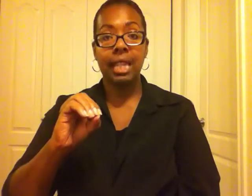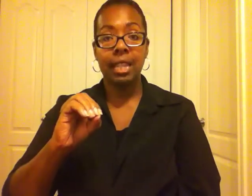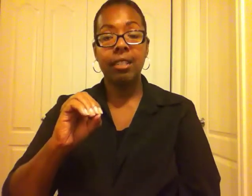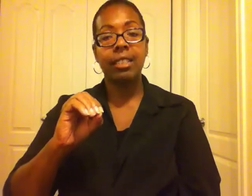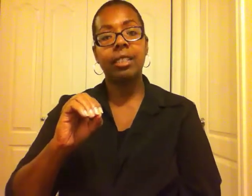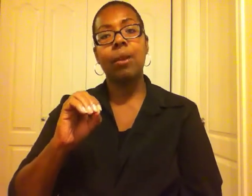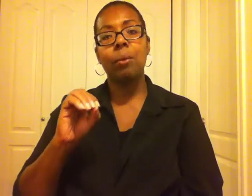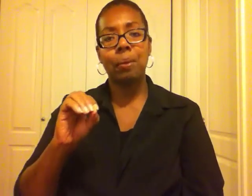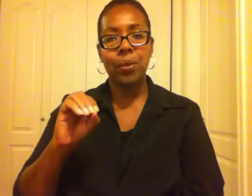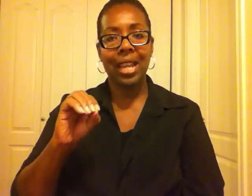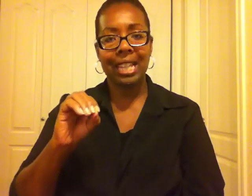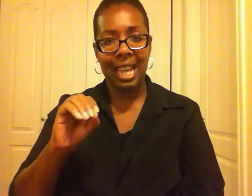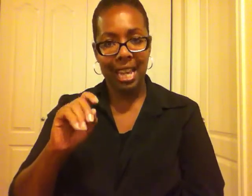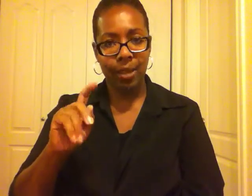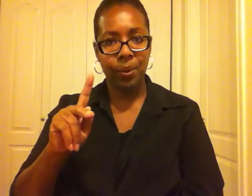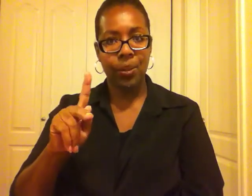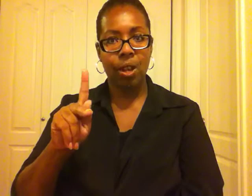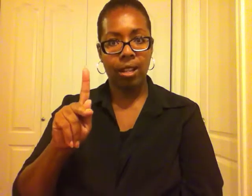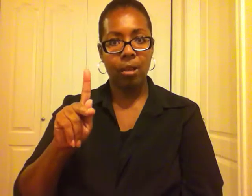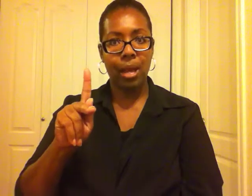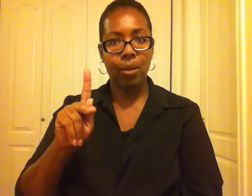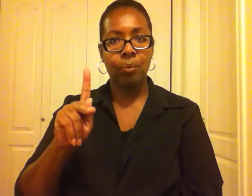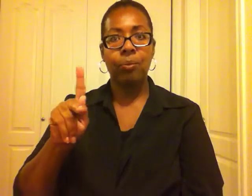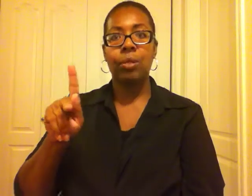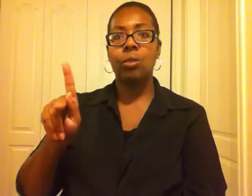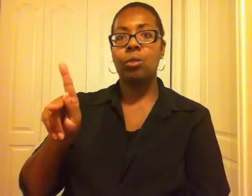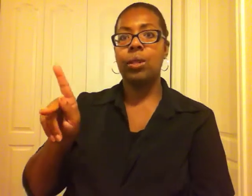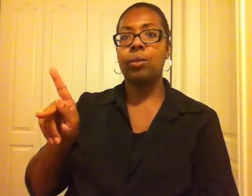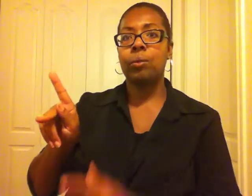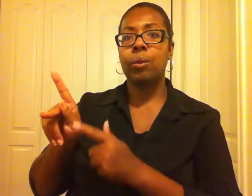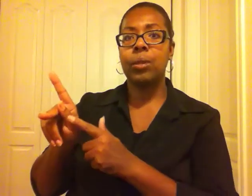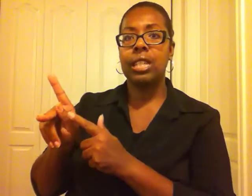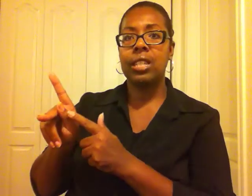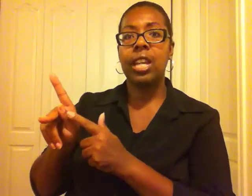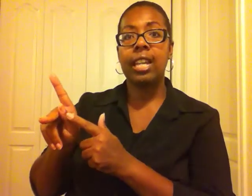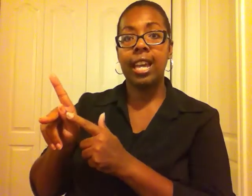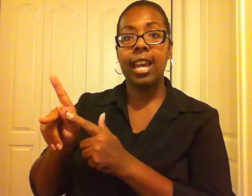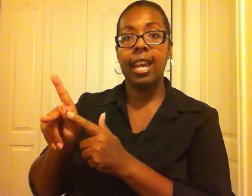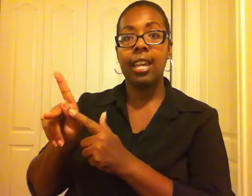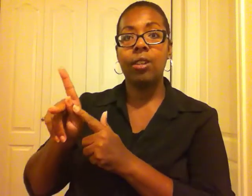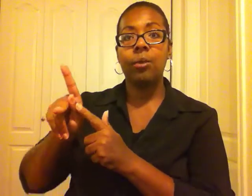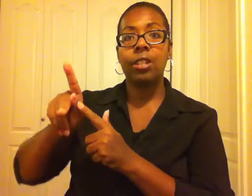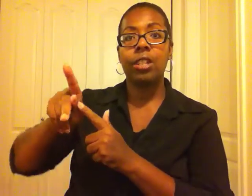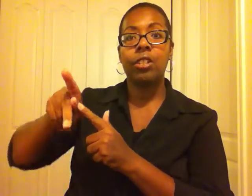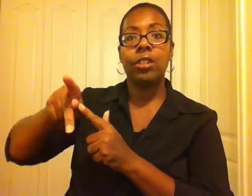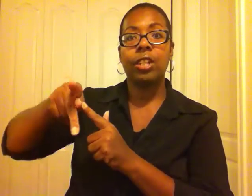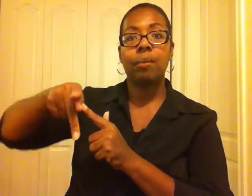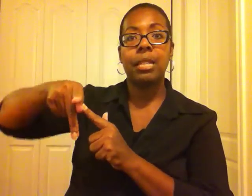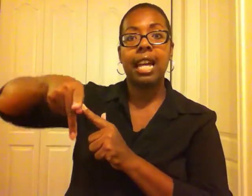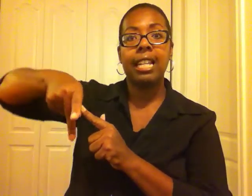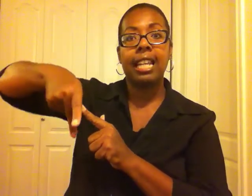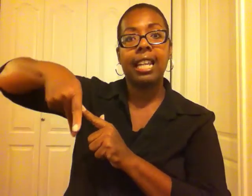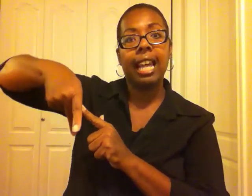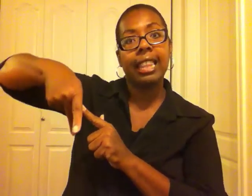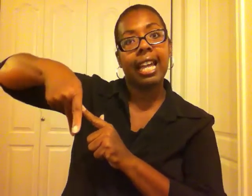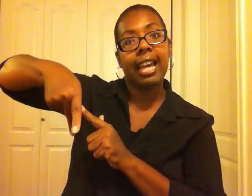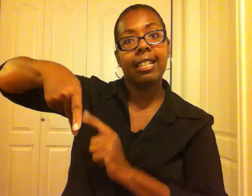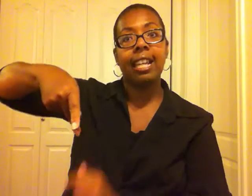P. Now remember that K that we were talking about? Well, when we did that K, we're going to turn it upside down like that, and